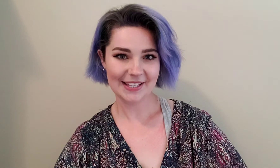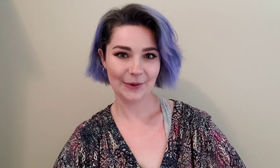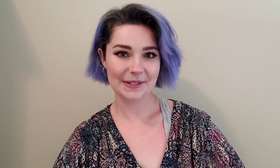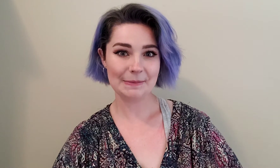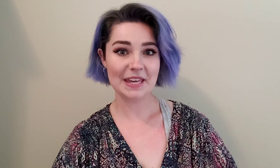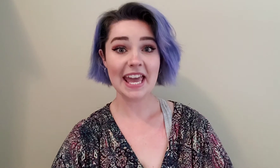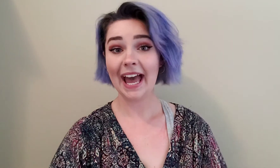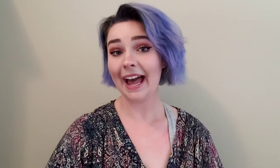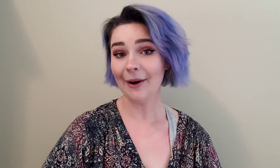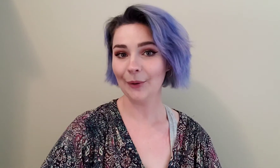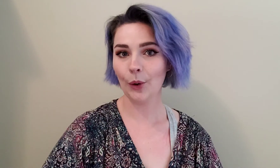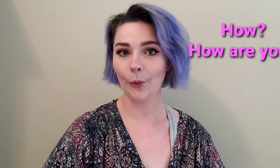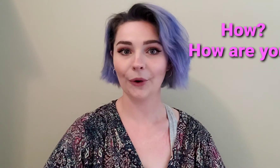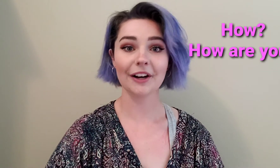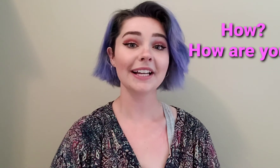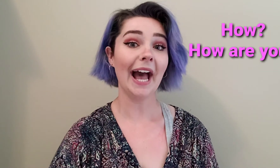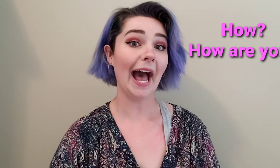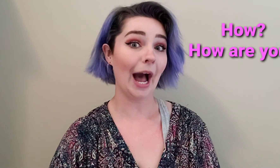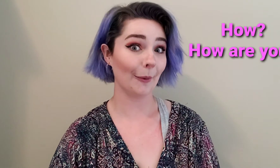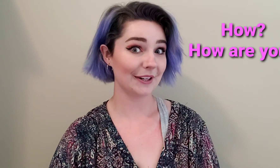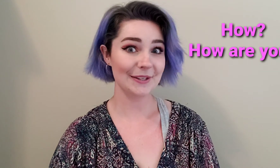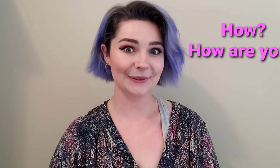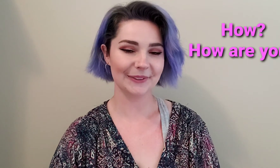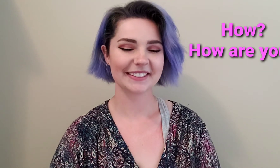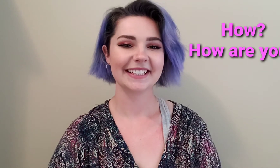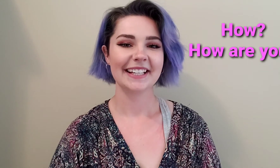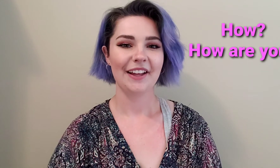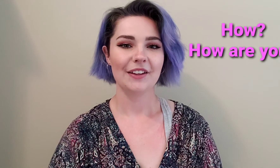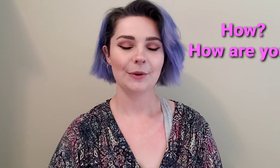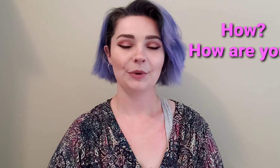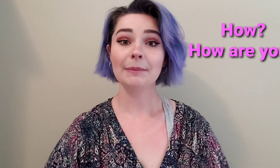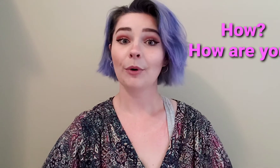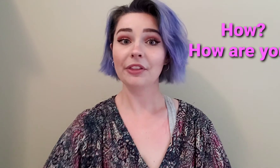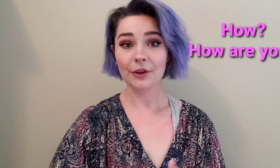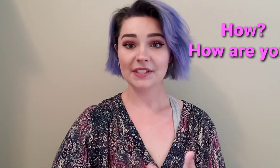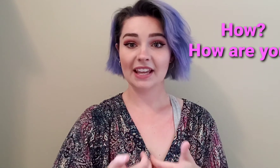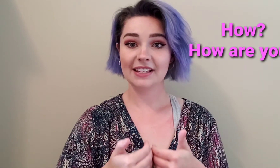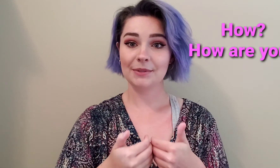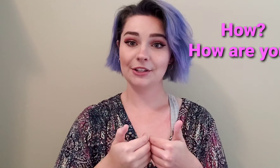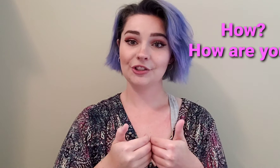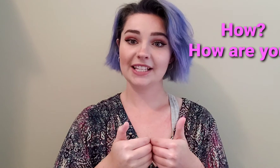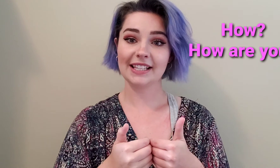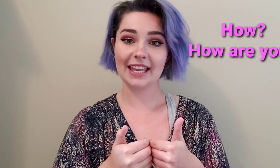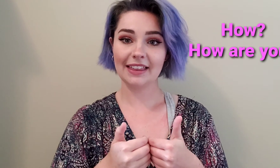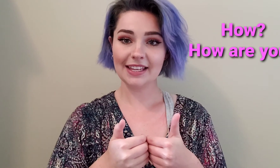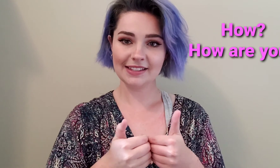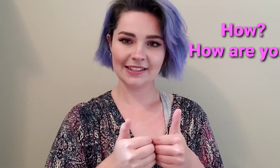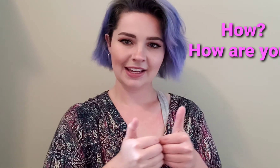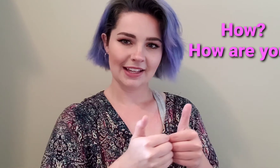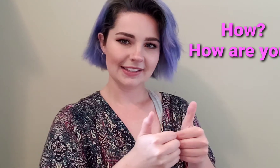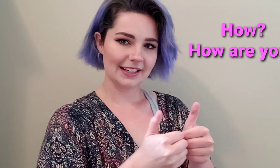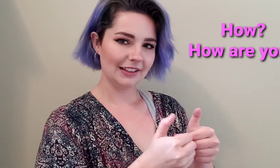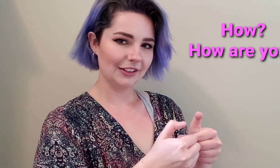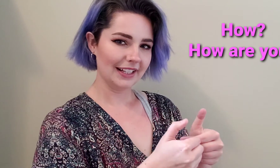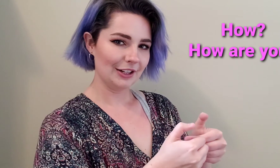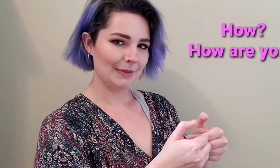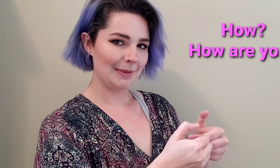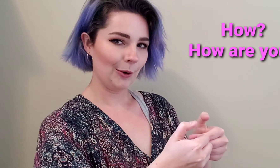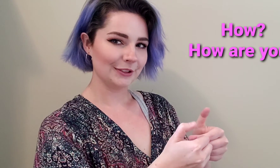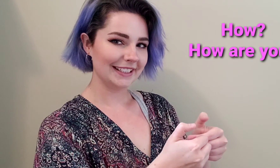going to be how, or how are you? So bring both of those hands up to your chest like this. It's going to look like you're maybe holding a